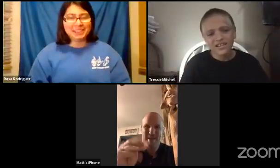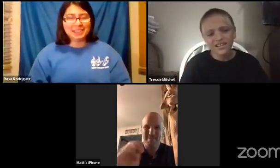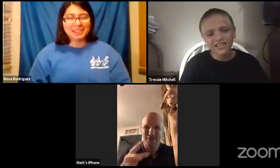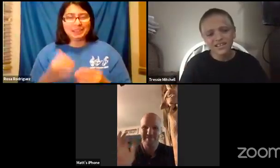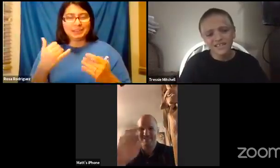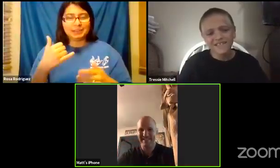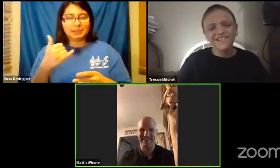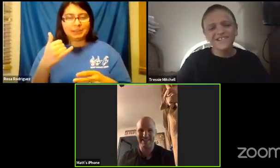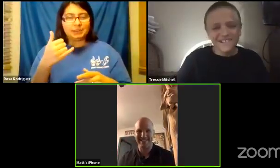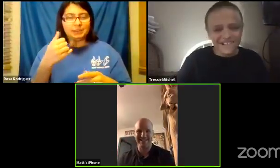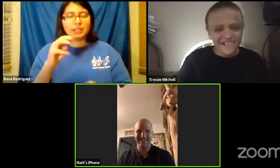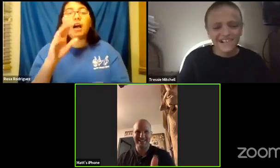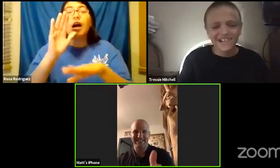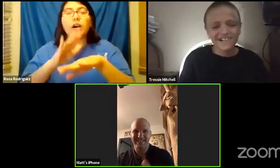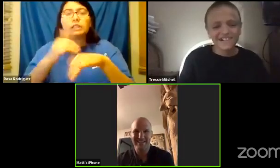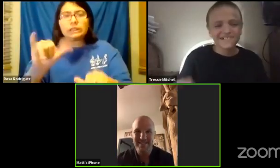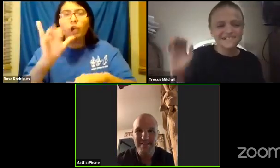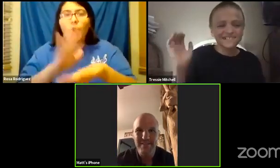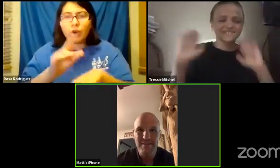out there,